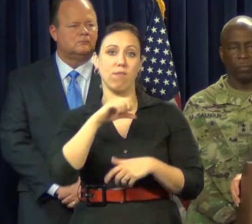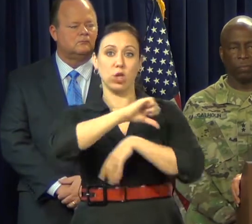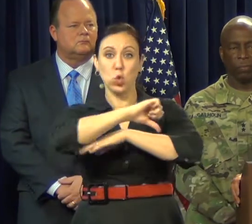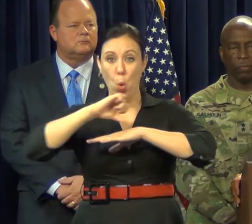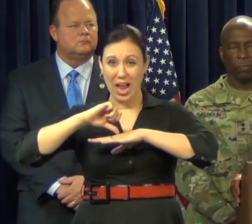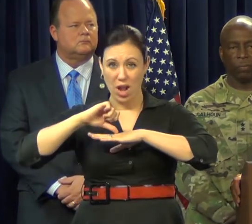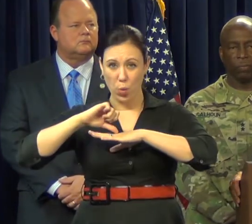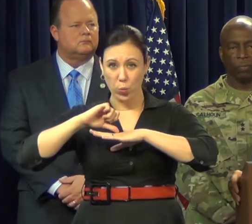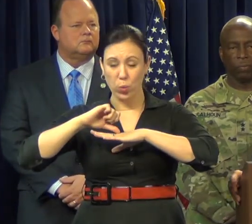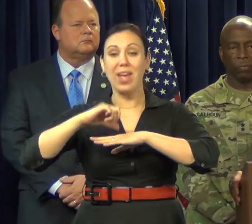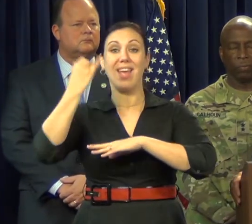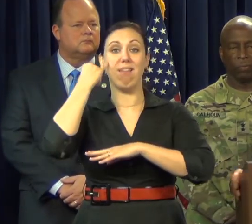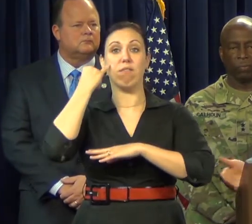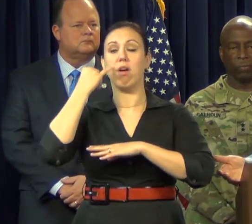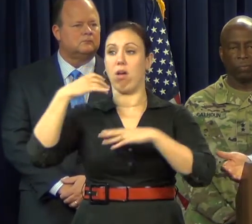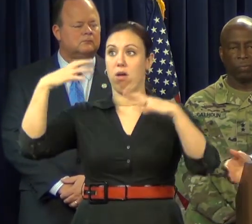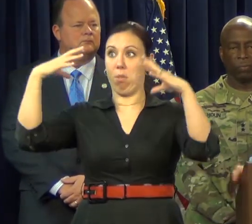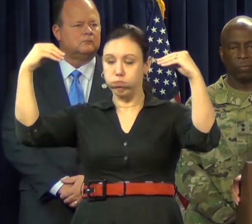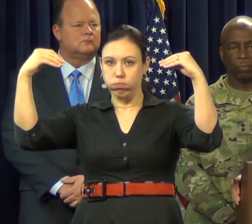we're going to lose power, you need to know